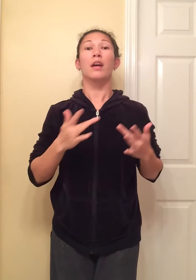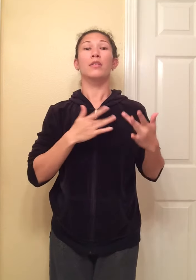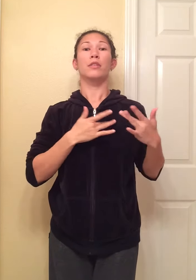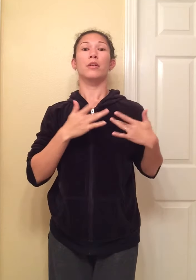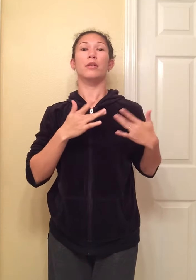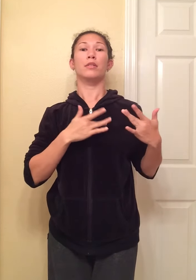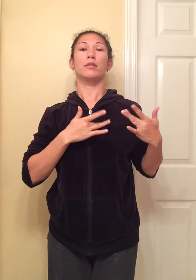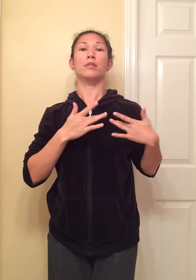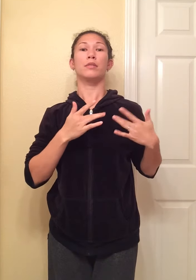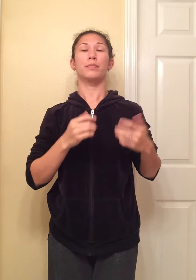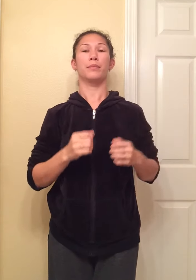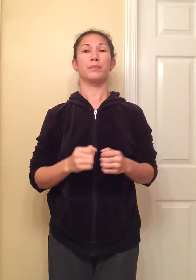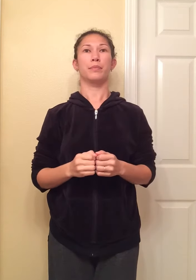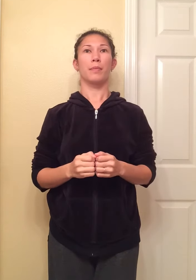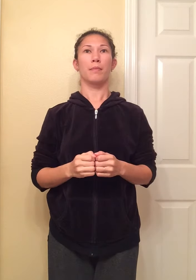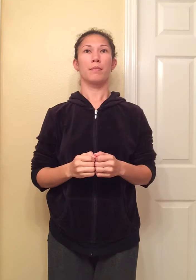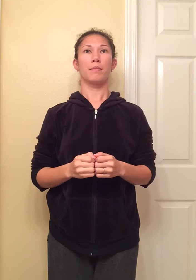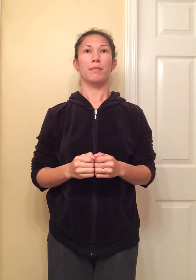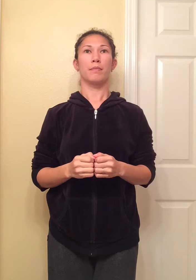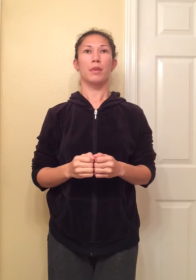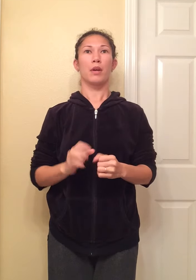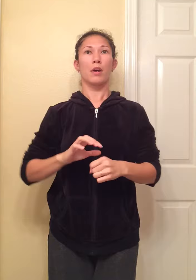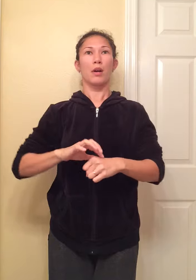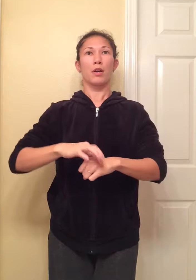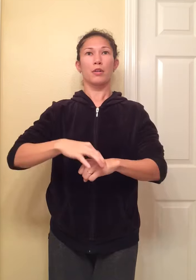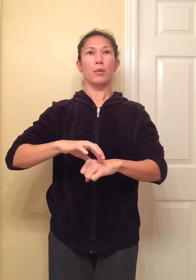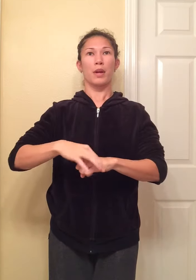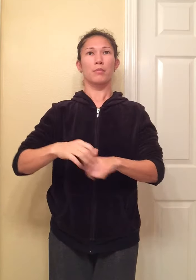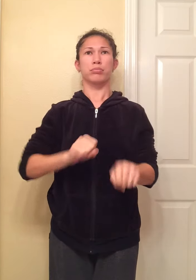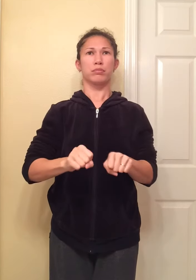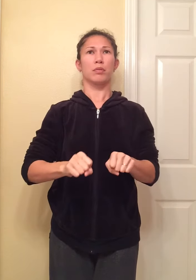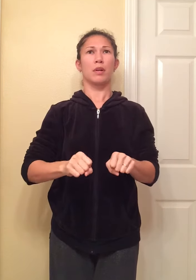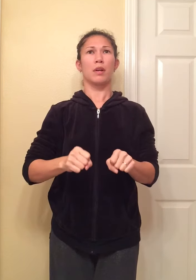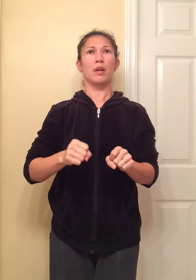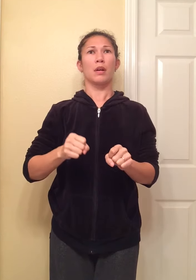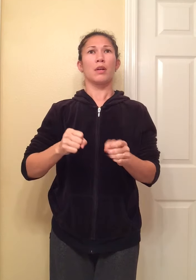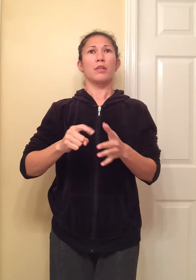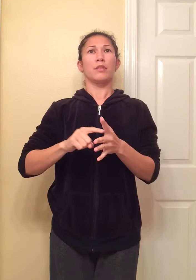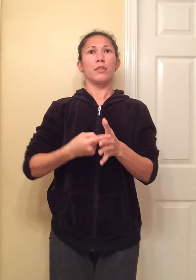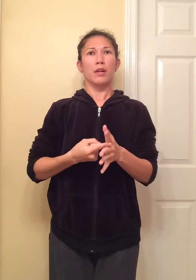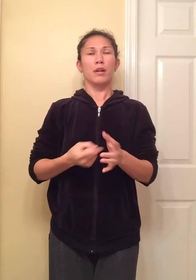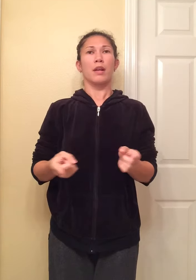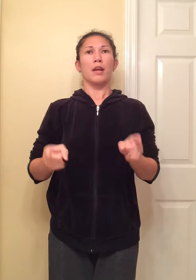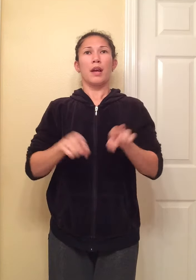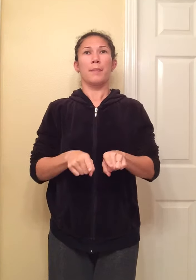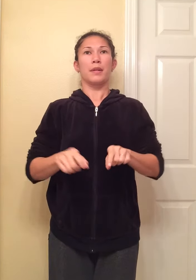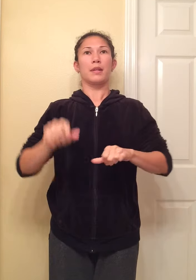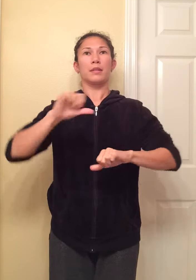At the first sign of one, scientists begin to collect as much data as they can.